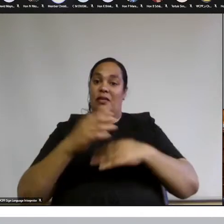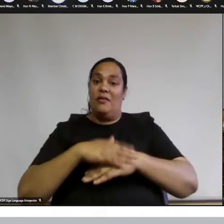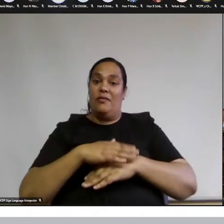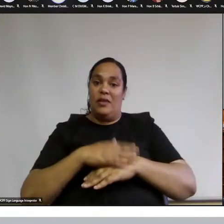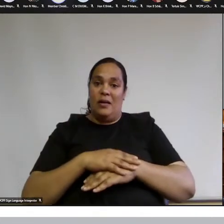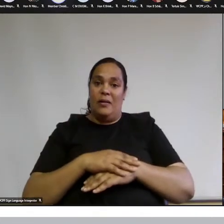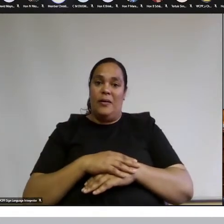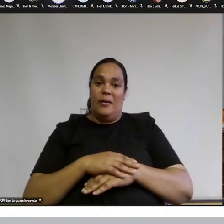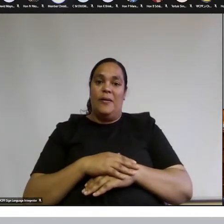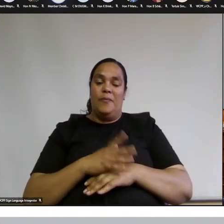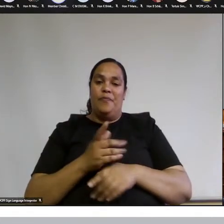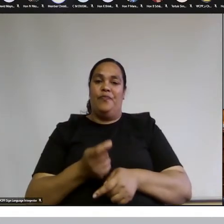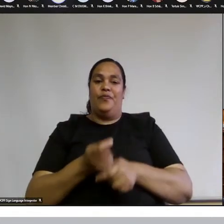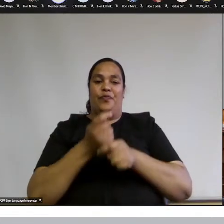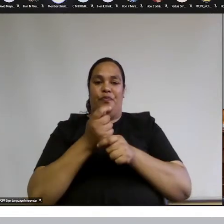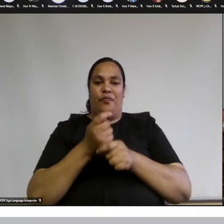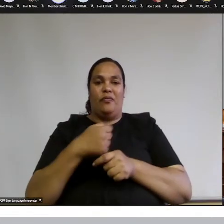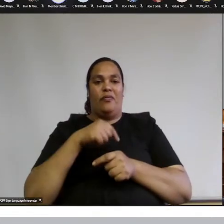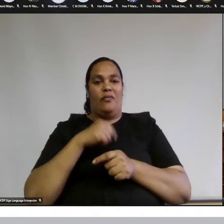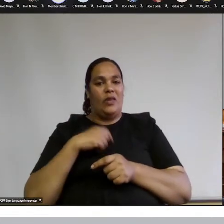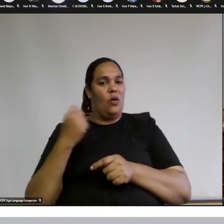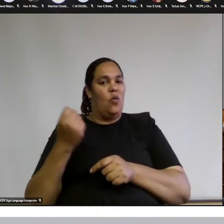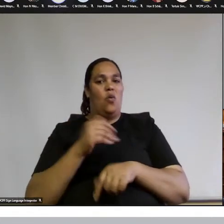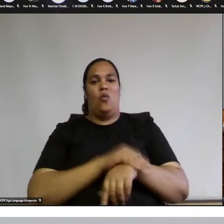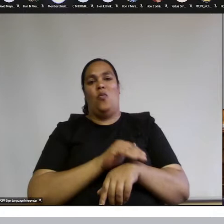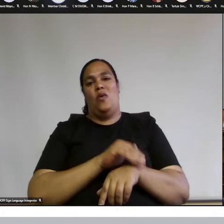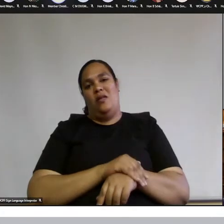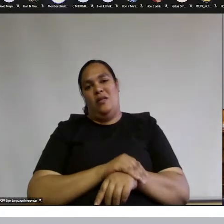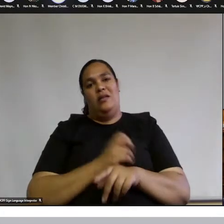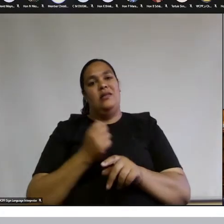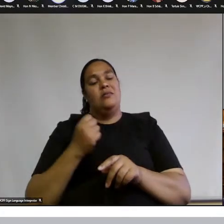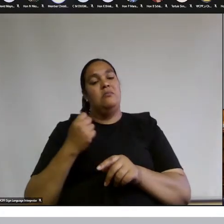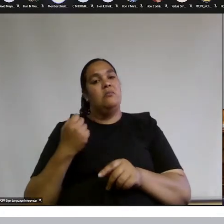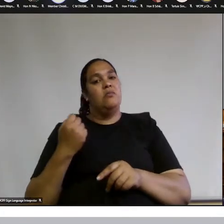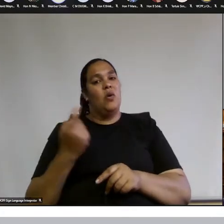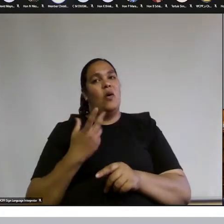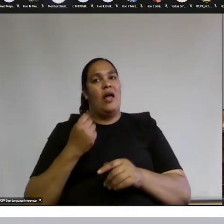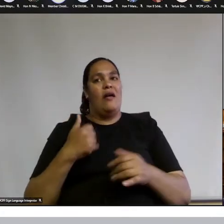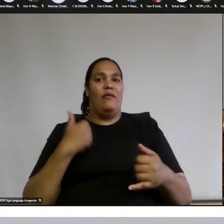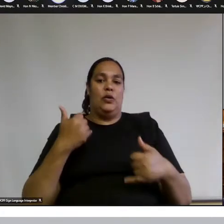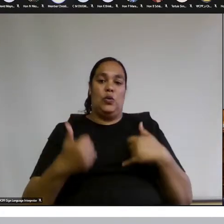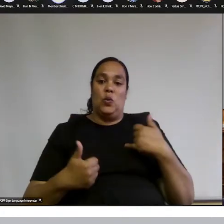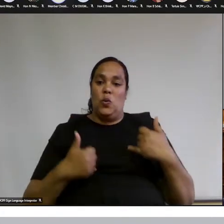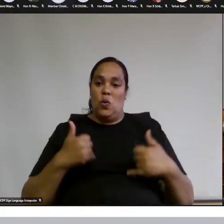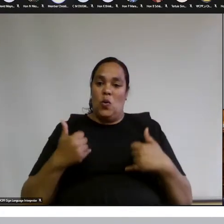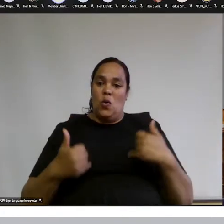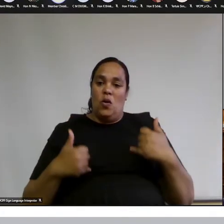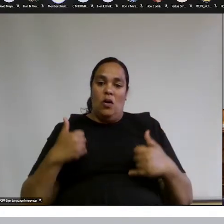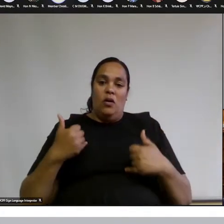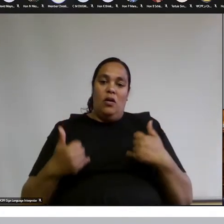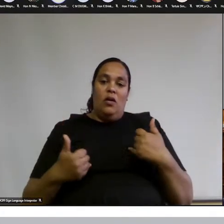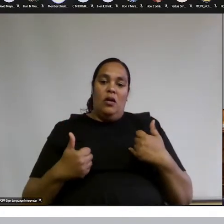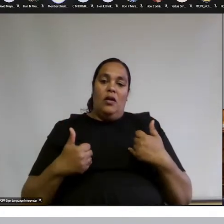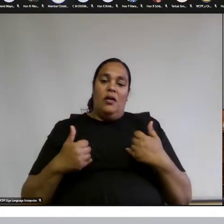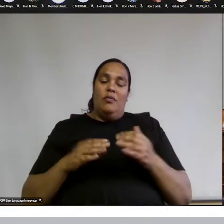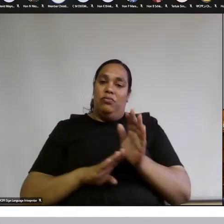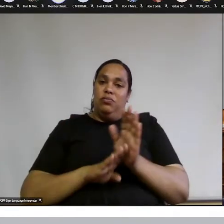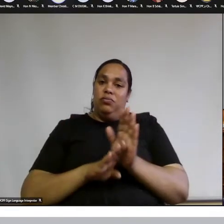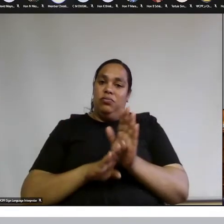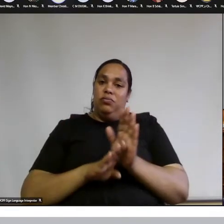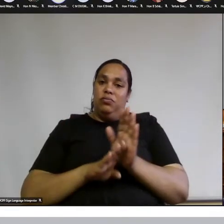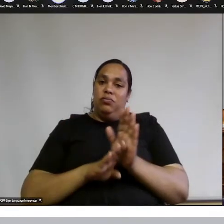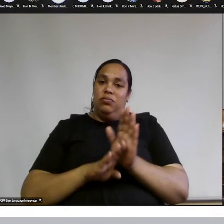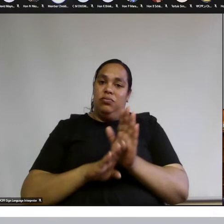season treat us all well, and may we have a joyous, prosperous,